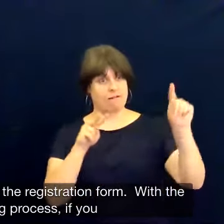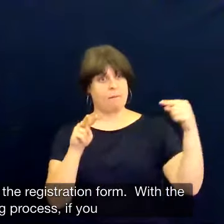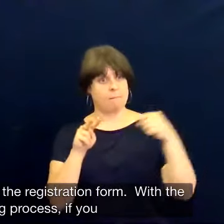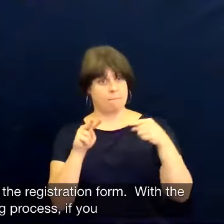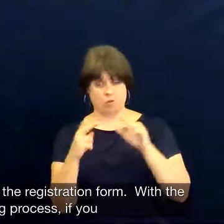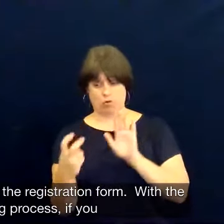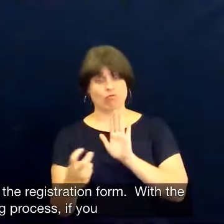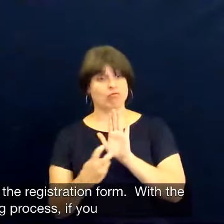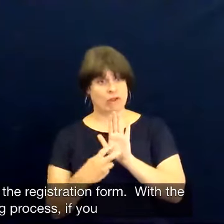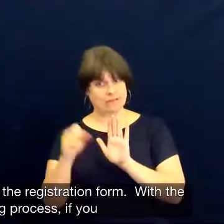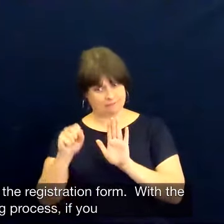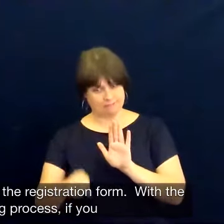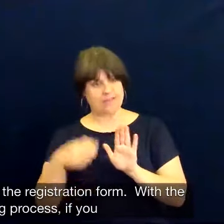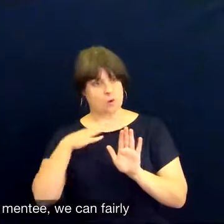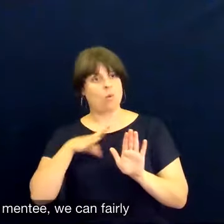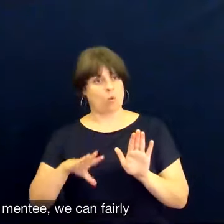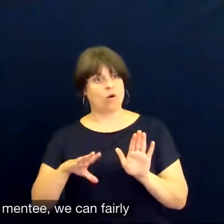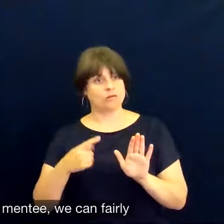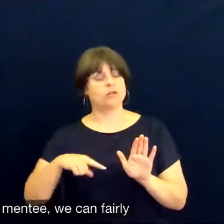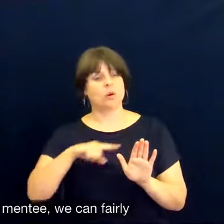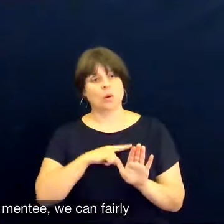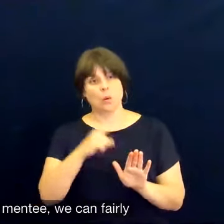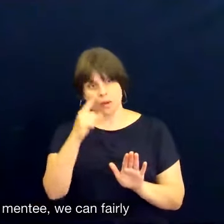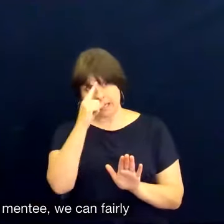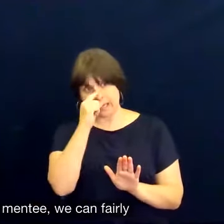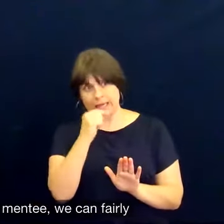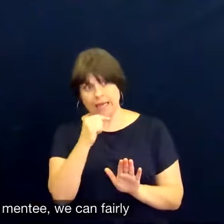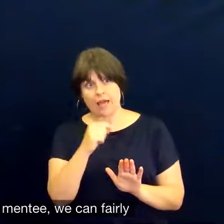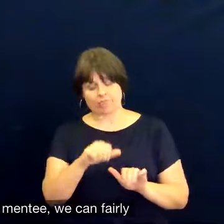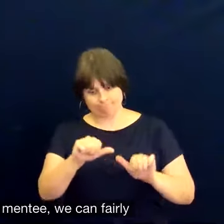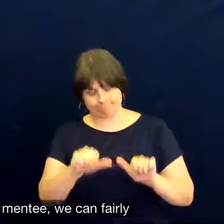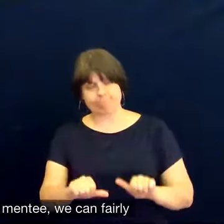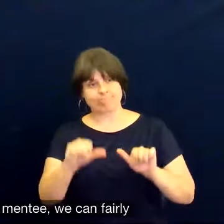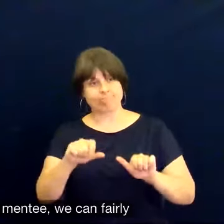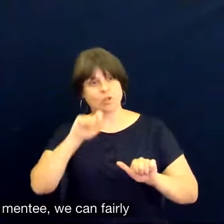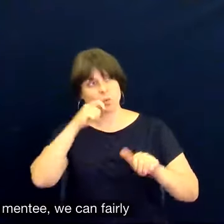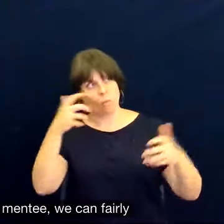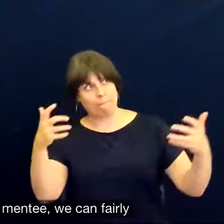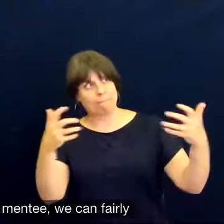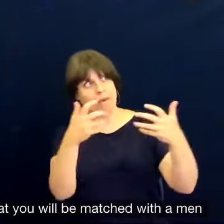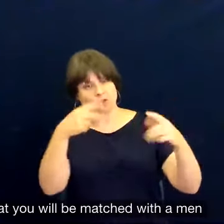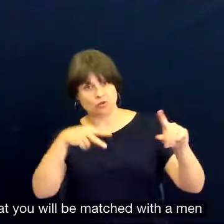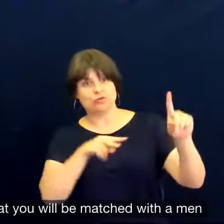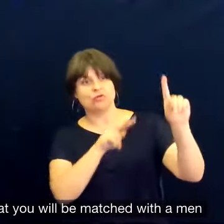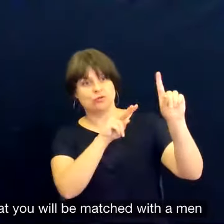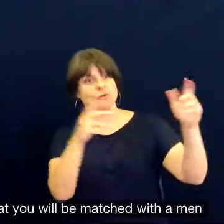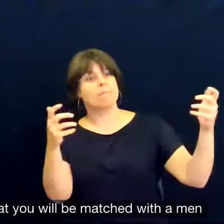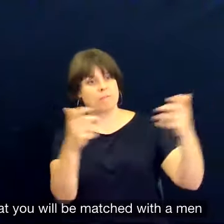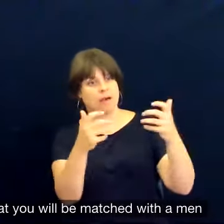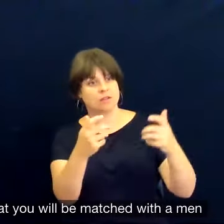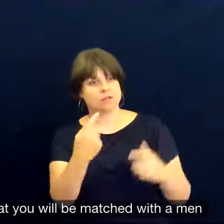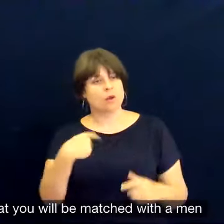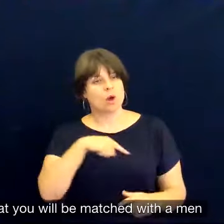fairly confidently guarantee that you will be matched with a mentor. So we will look at the mentors